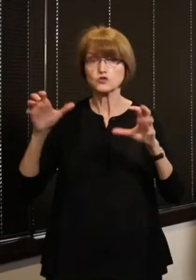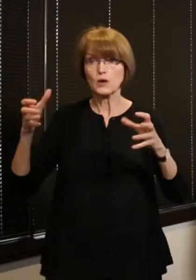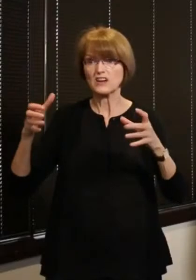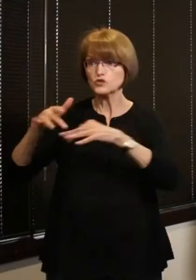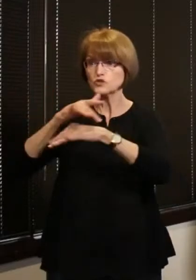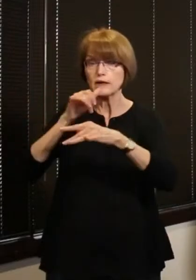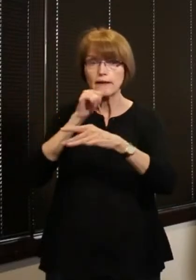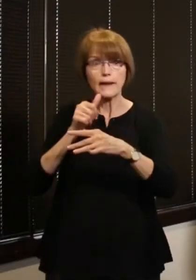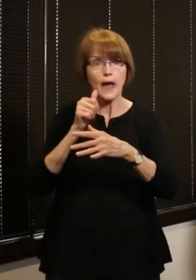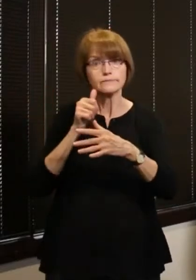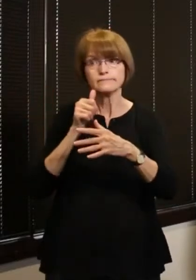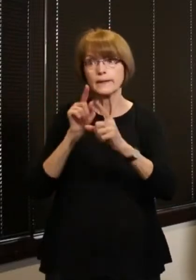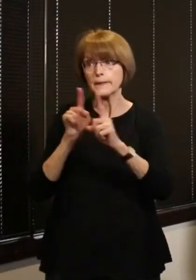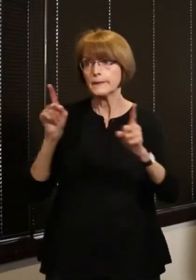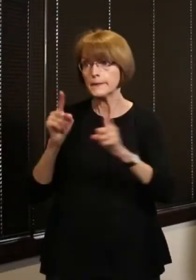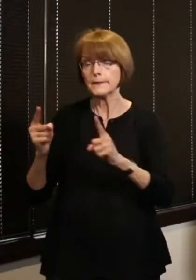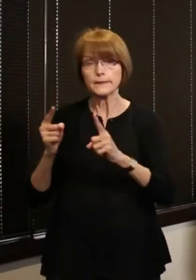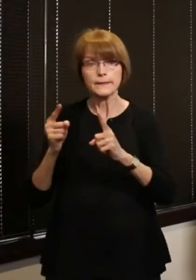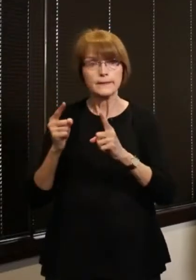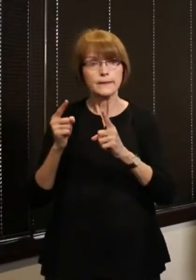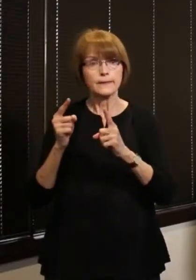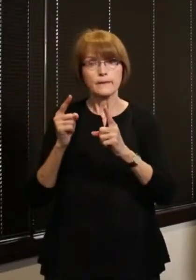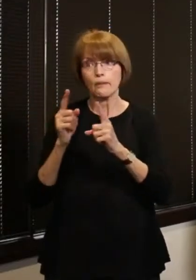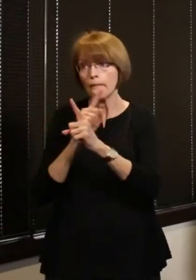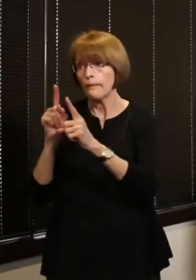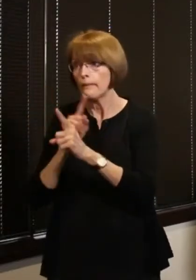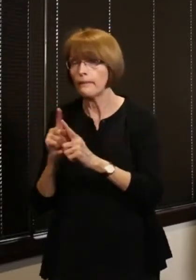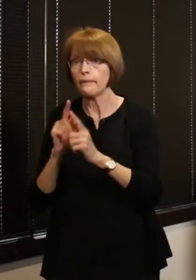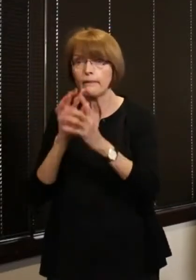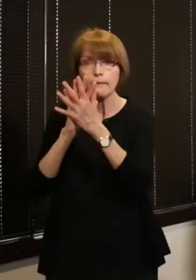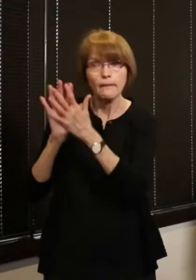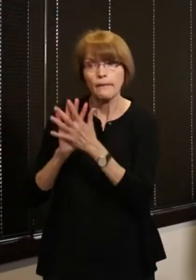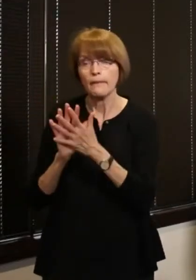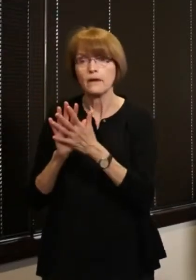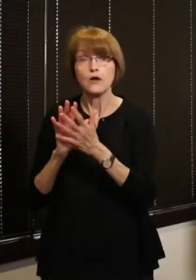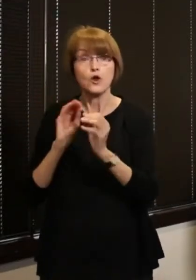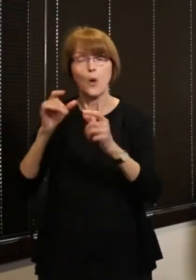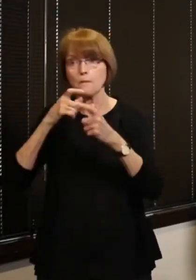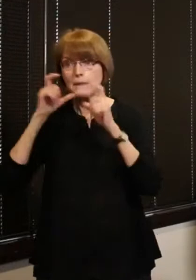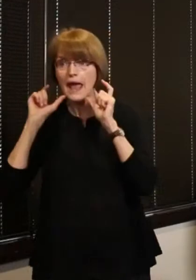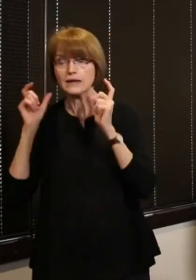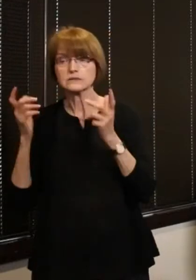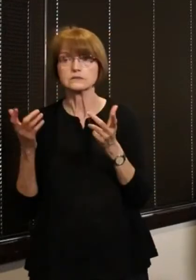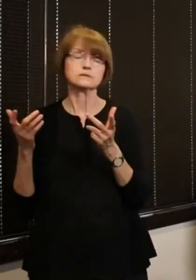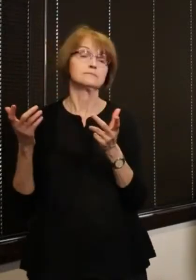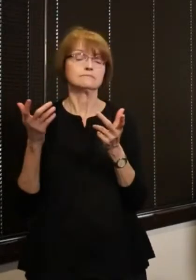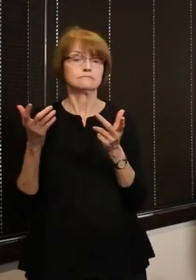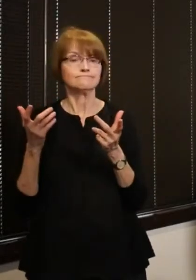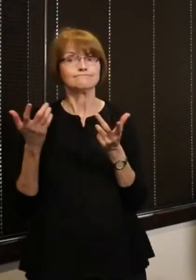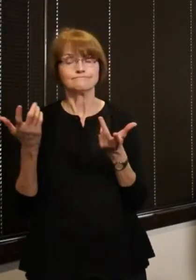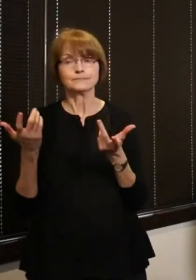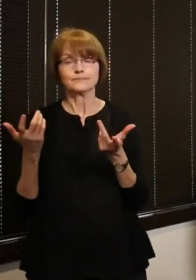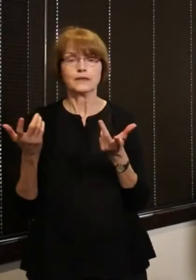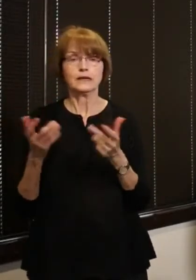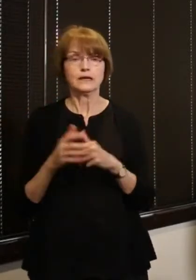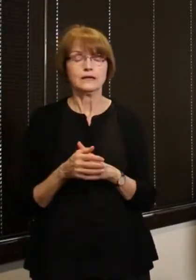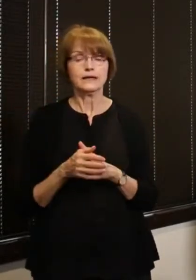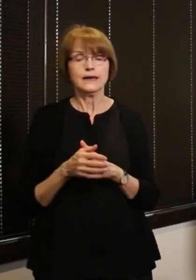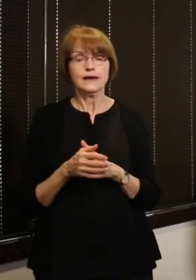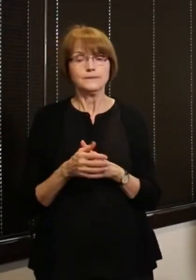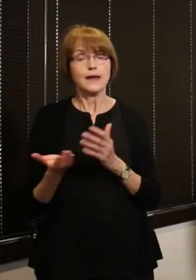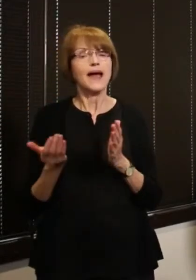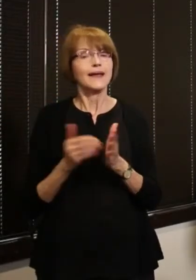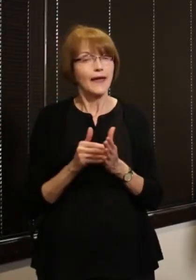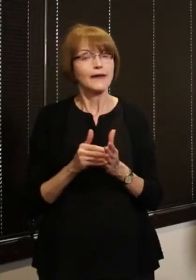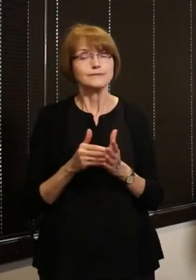distancing, where people aren't wearing masks, things like that. And again, it's not necessarily, especially if